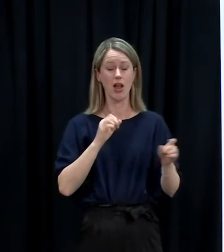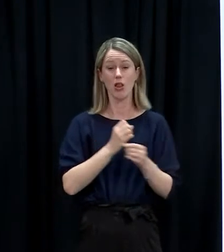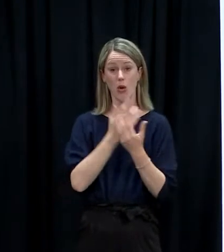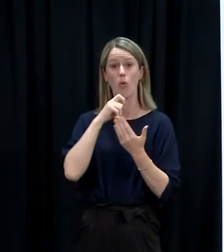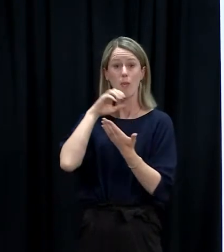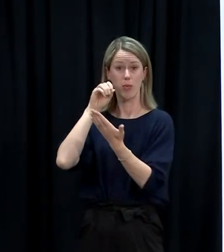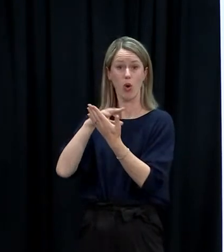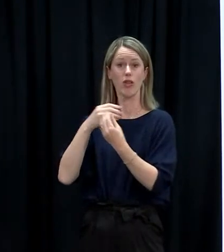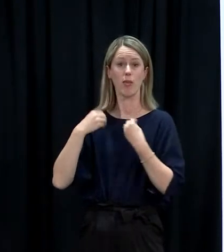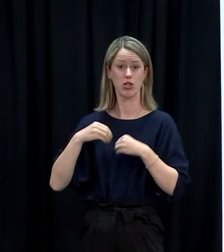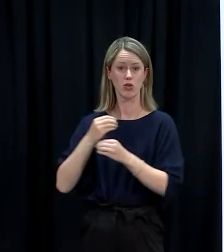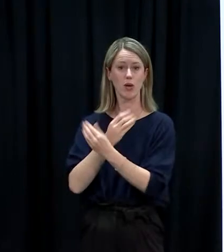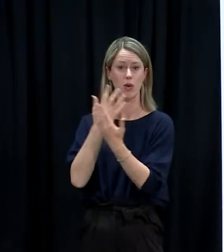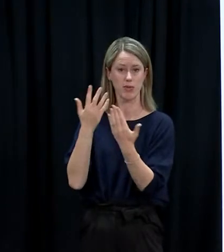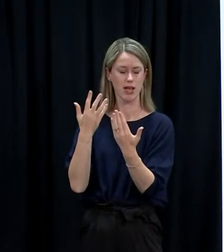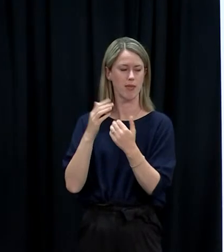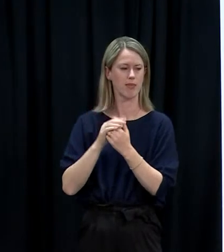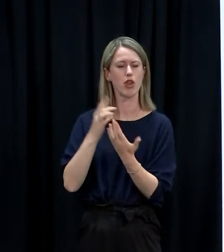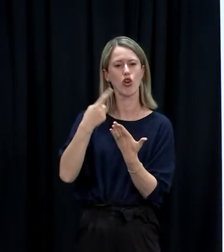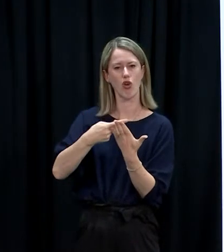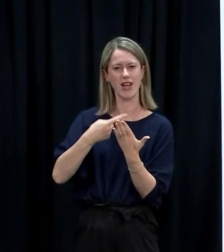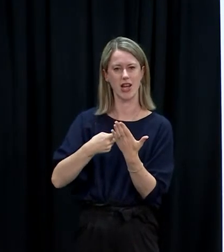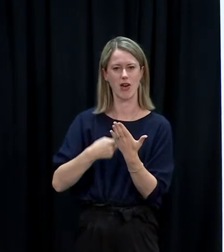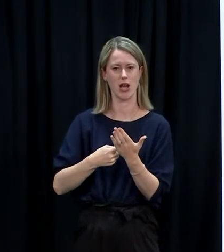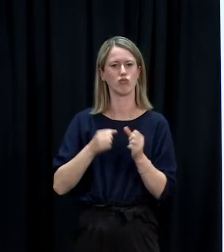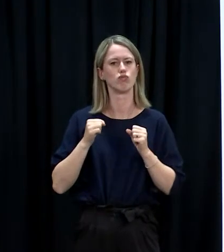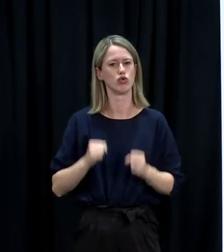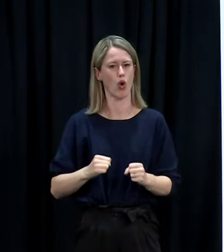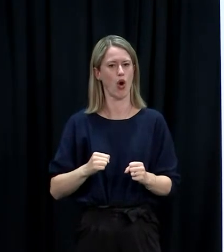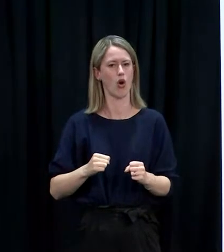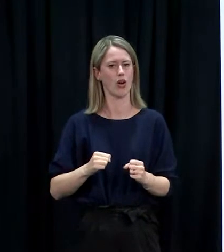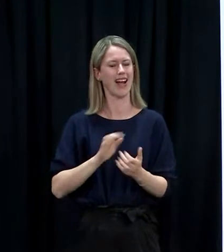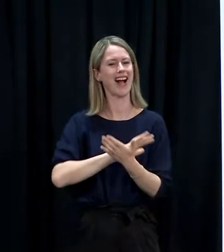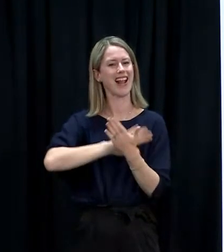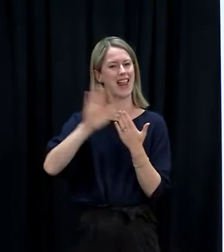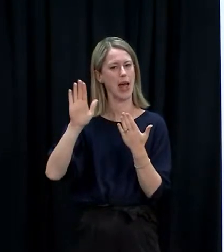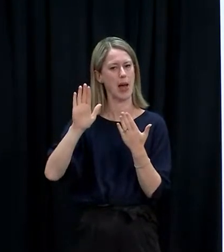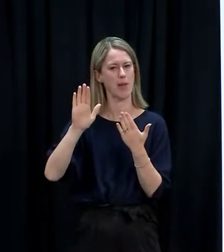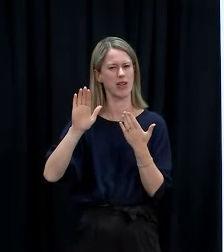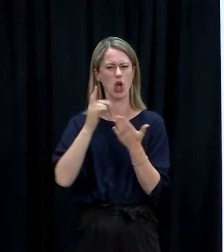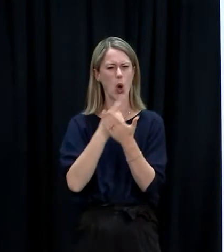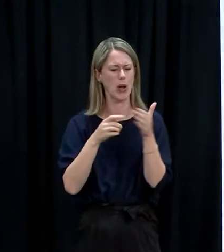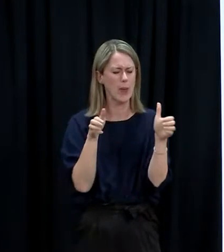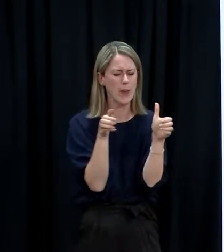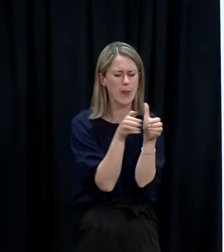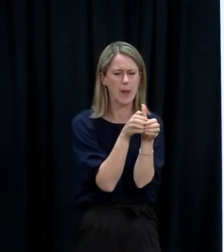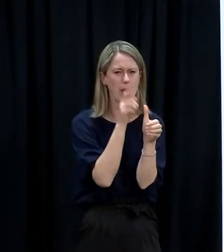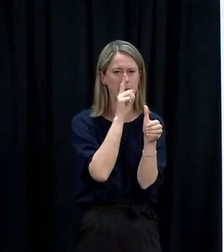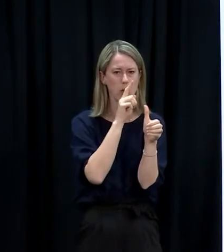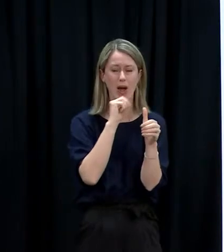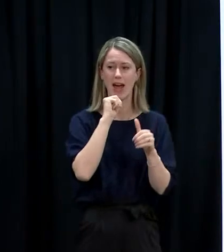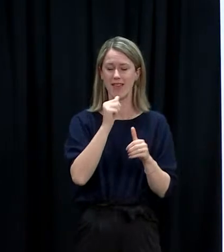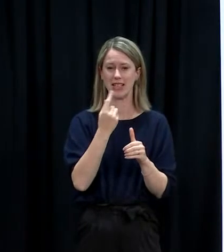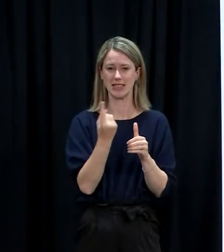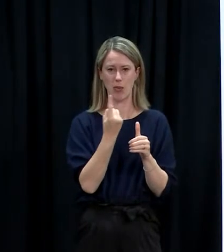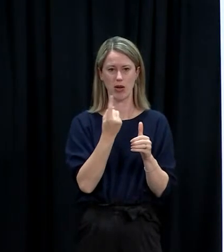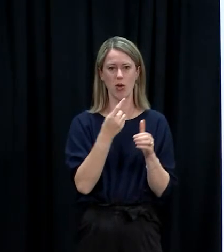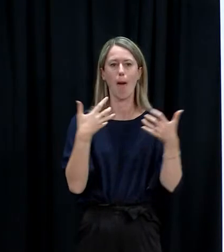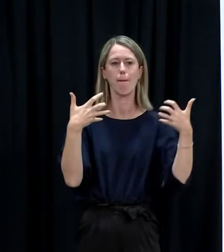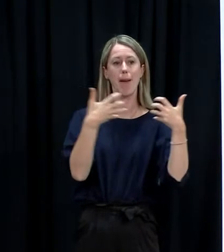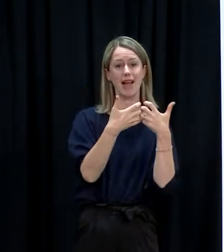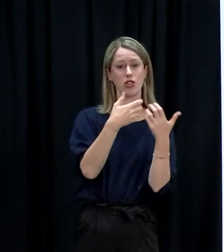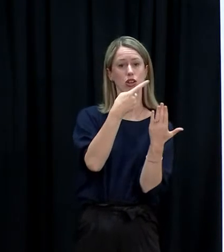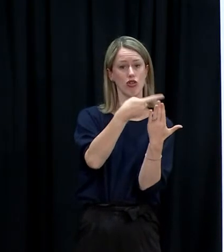presently actually, that the criteria are very explicit and quite narrow, and that people who fulfil the